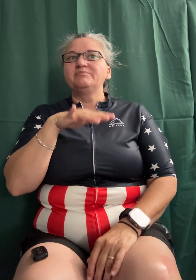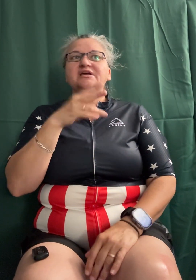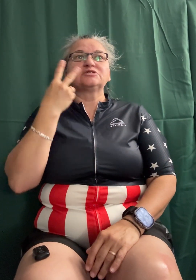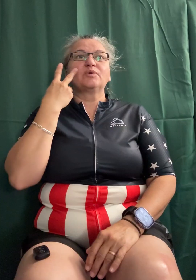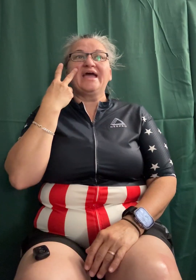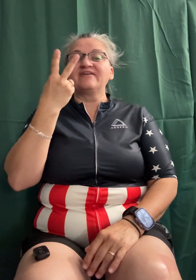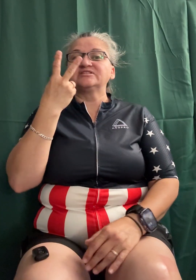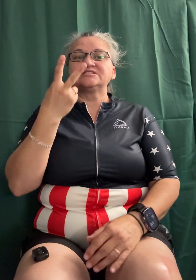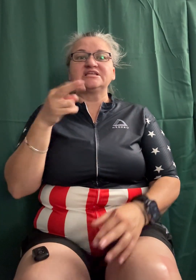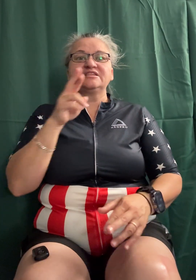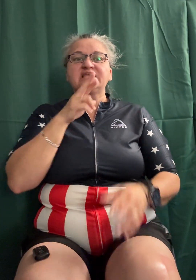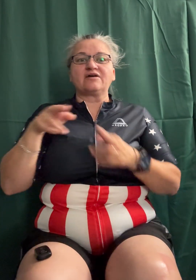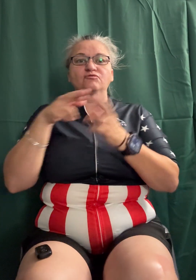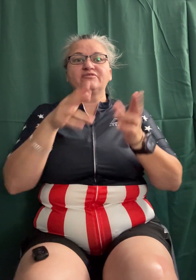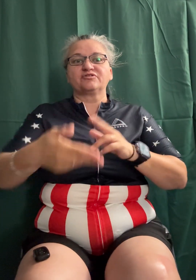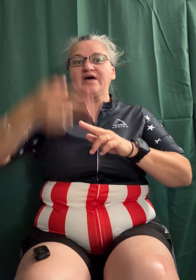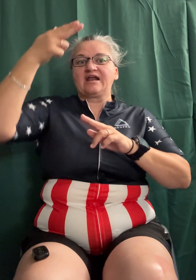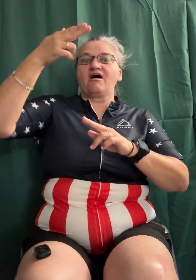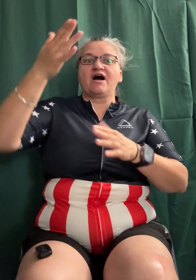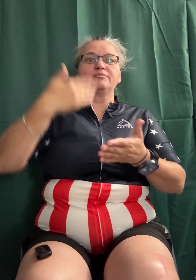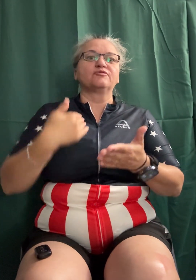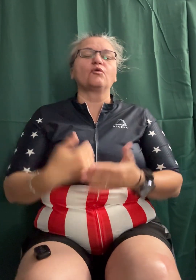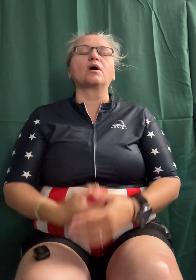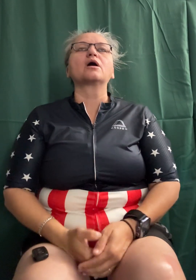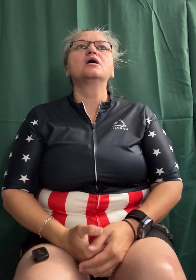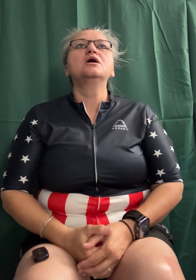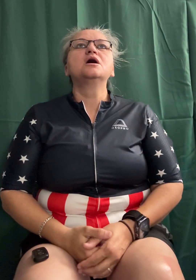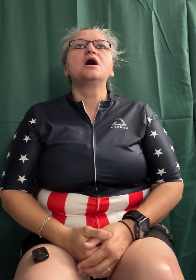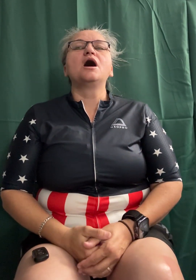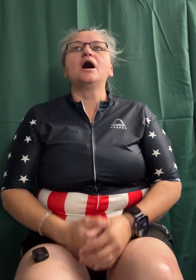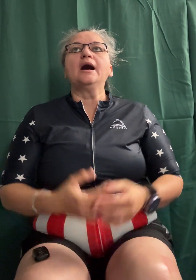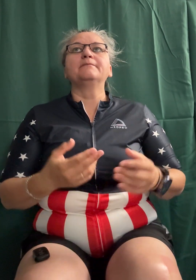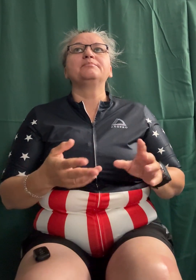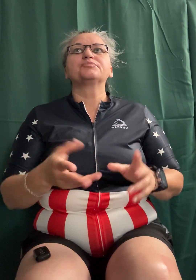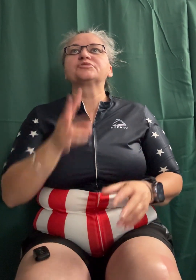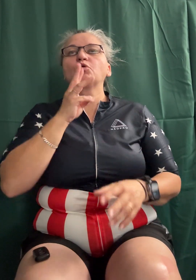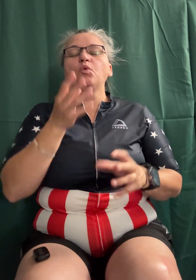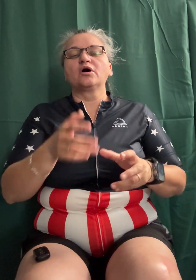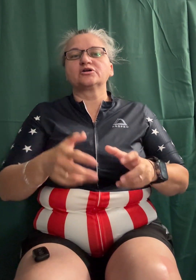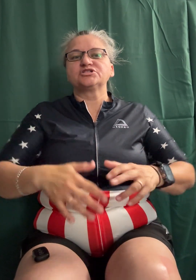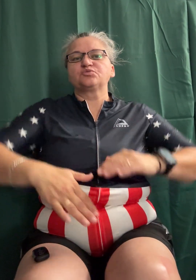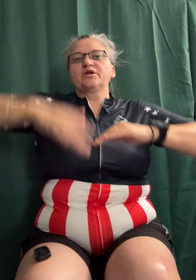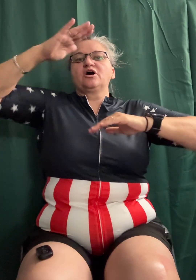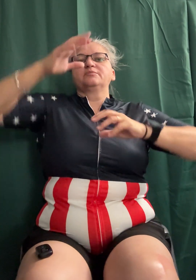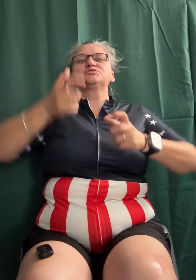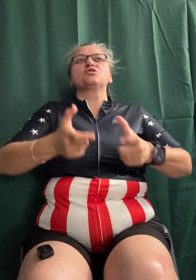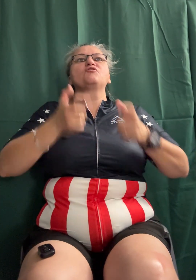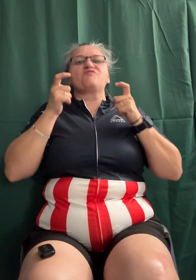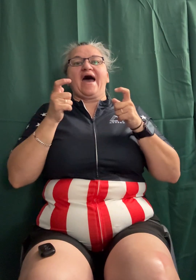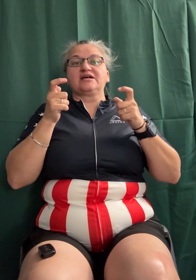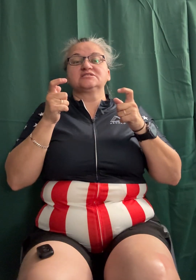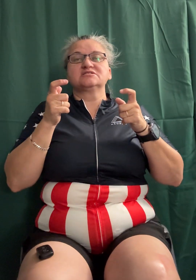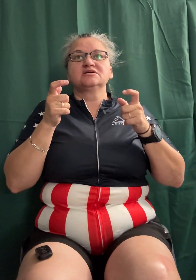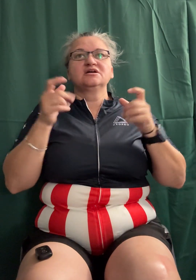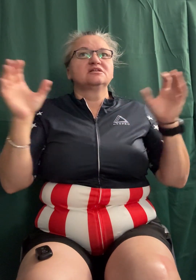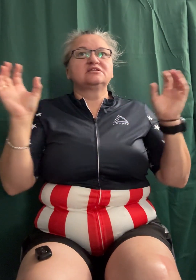because we haven't seen that river that high before. The water just went up so fast. There